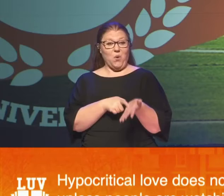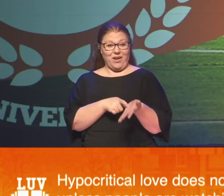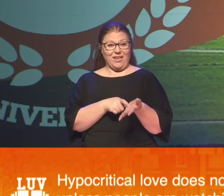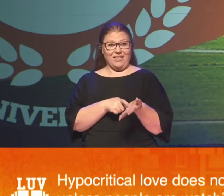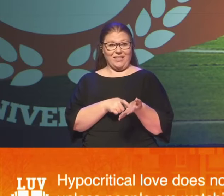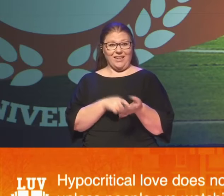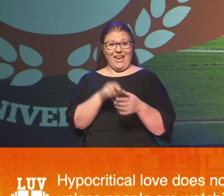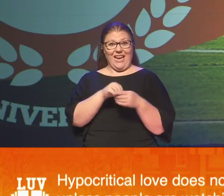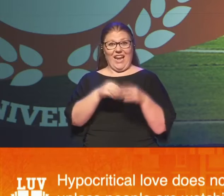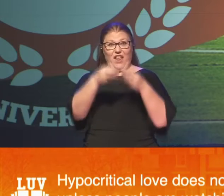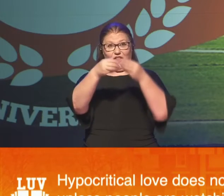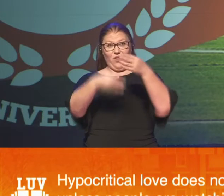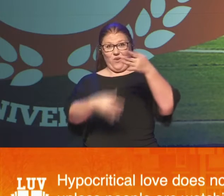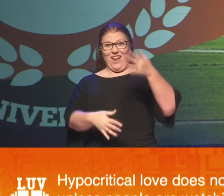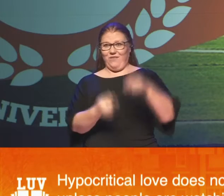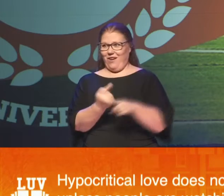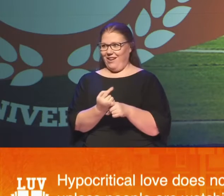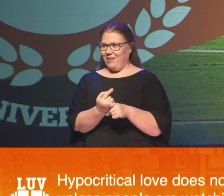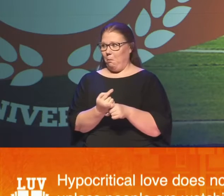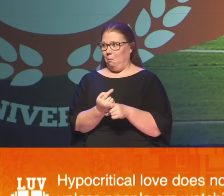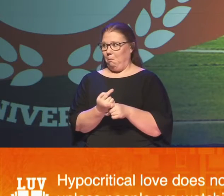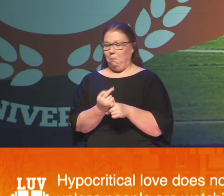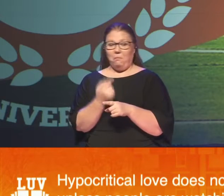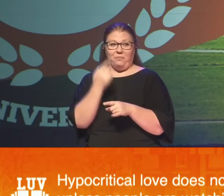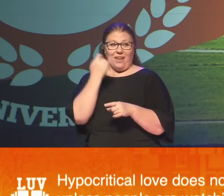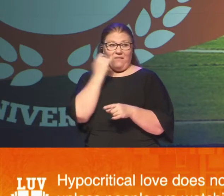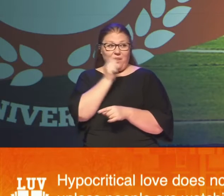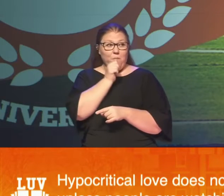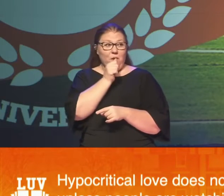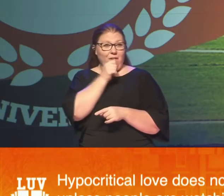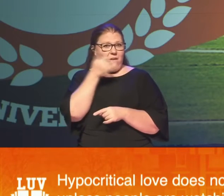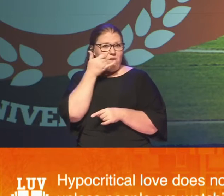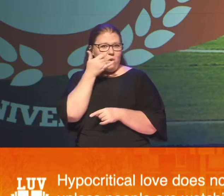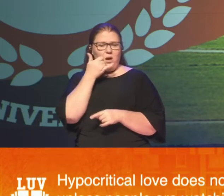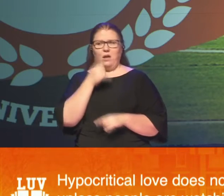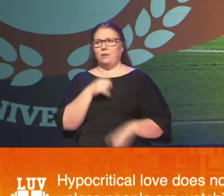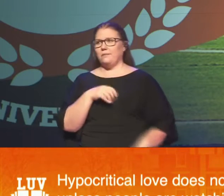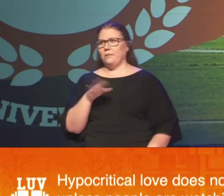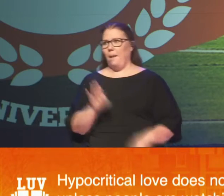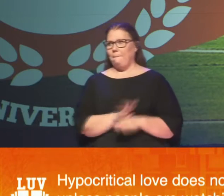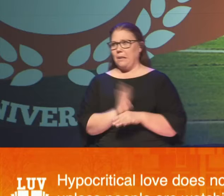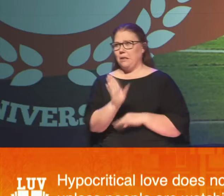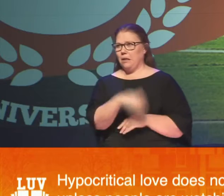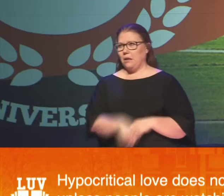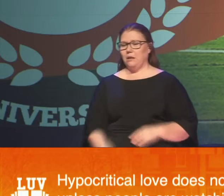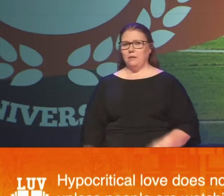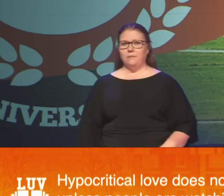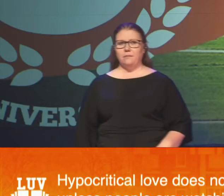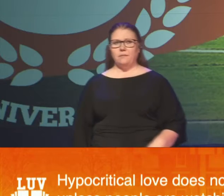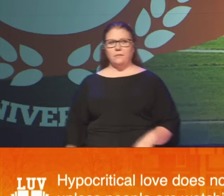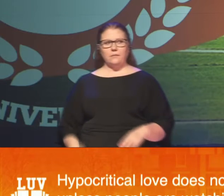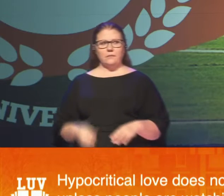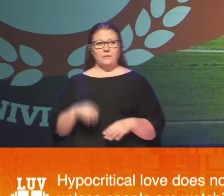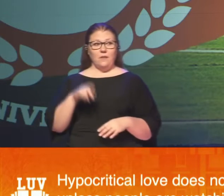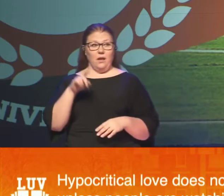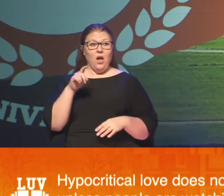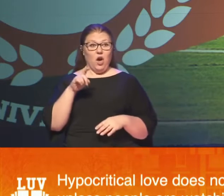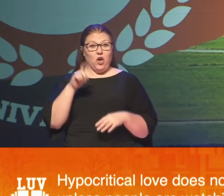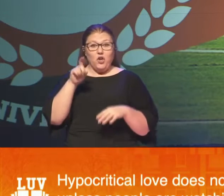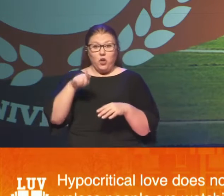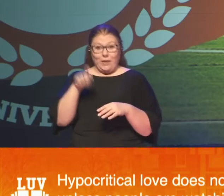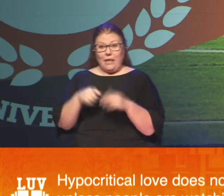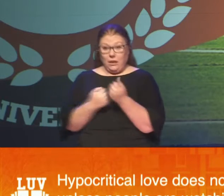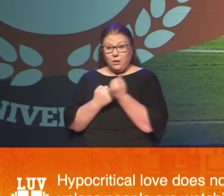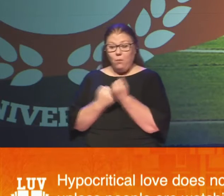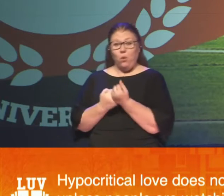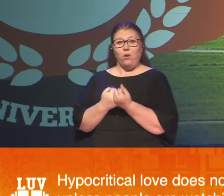in the thread, right? But if it's like a private phone call, I'm busy. Or you'll need the meal train. Like you might